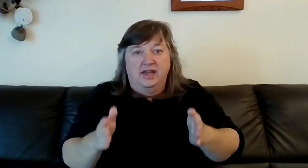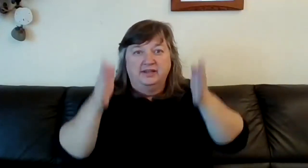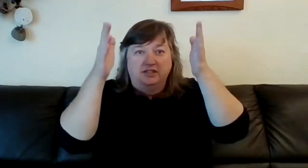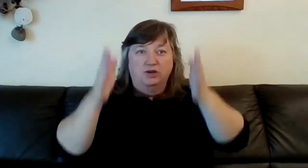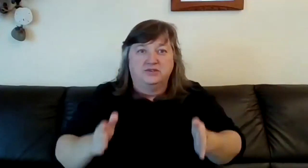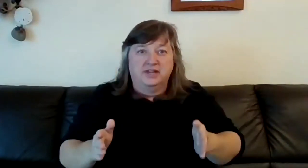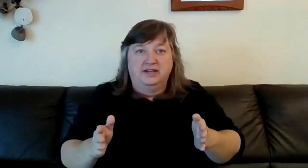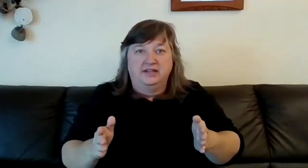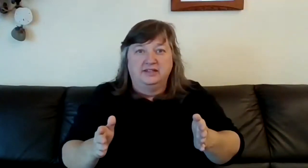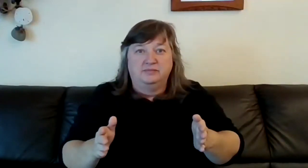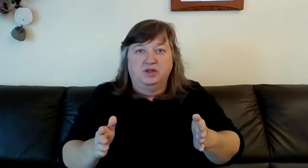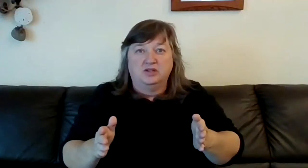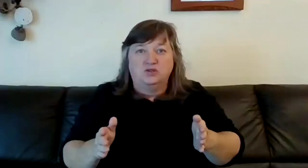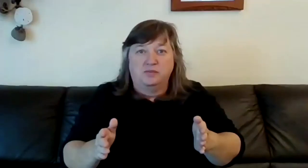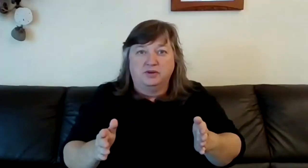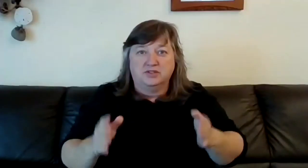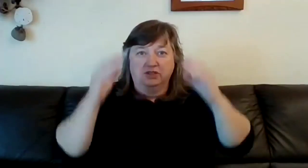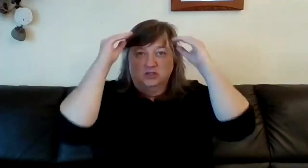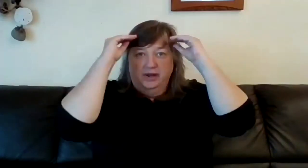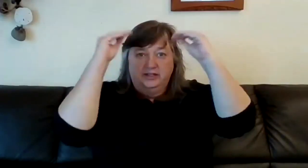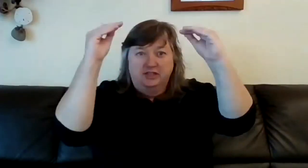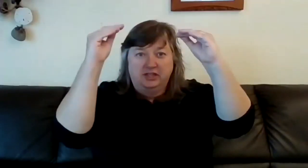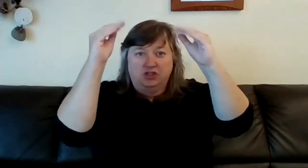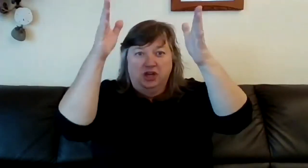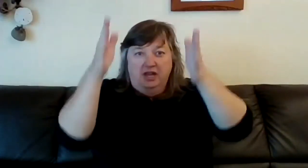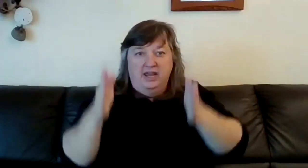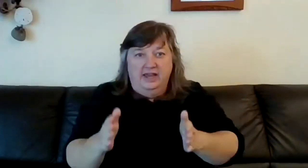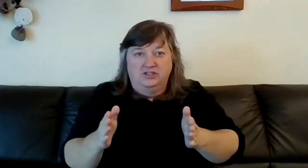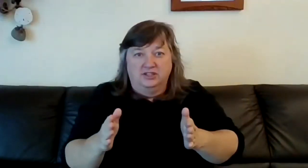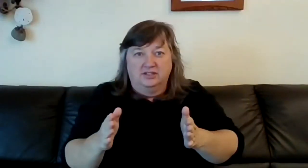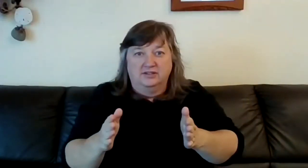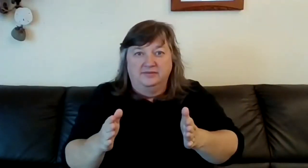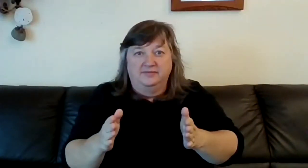and denotes that it belongs to a person. So a teach agent.